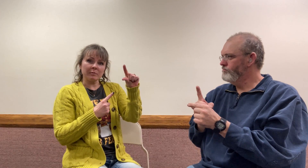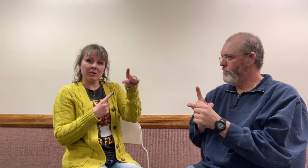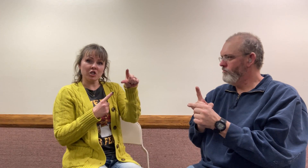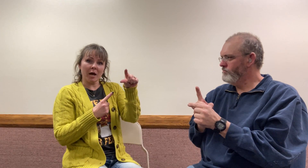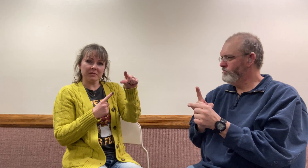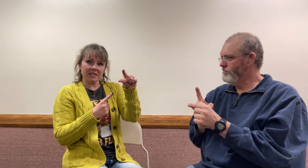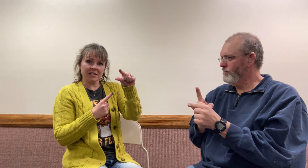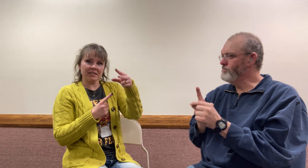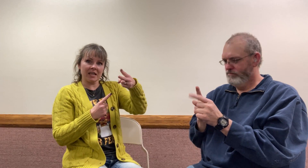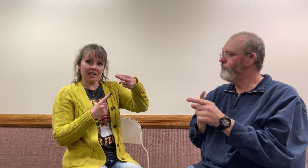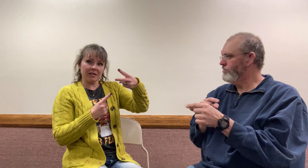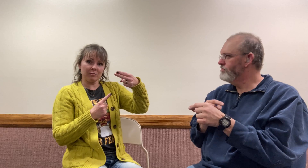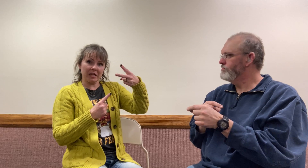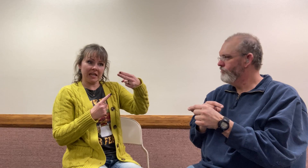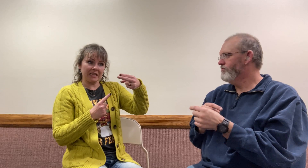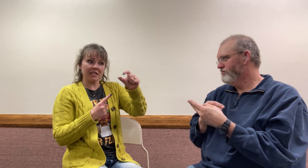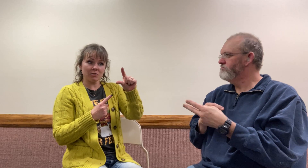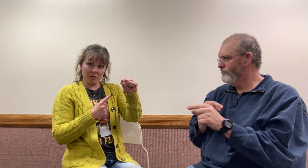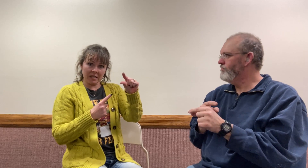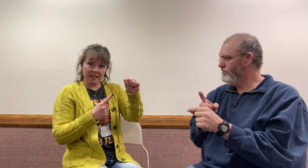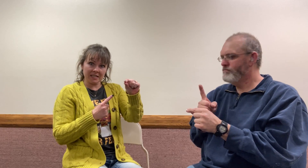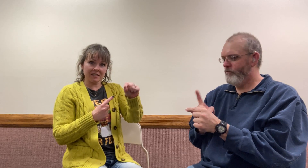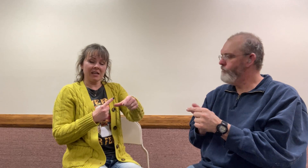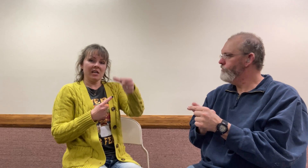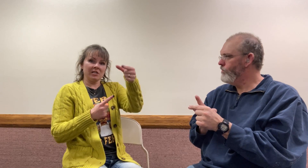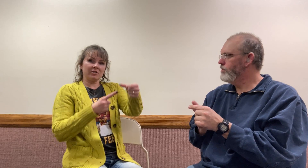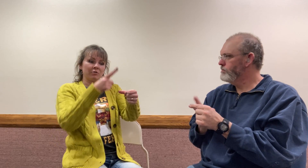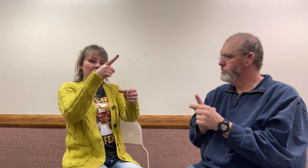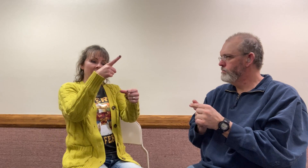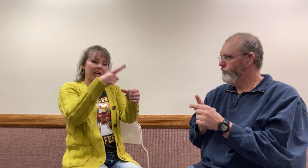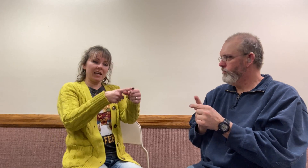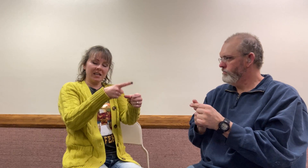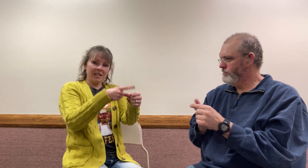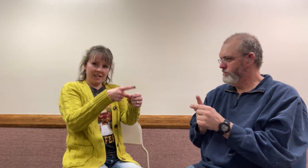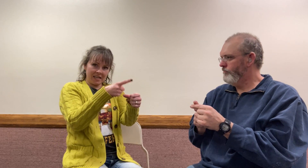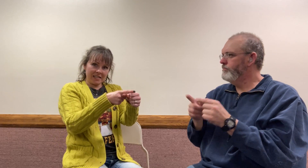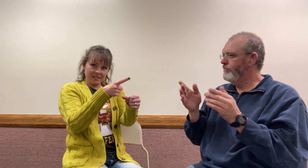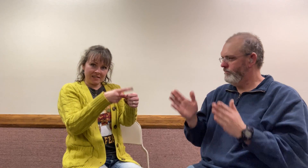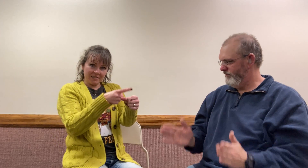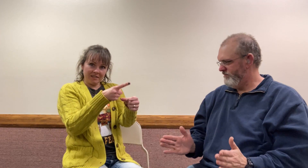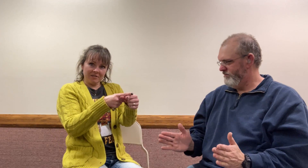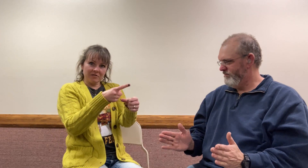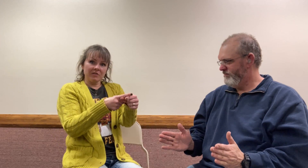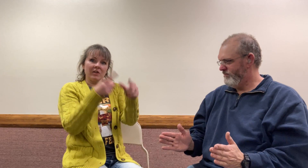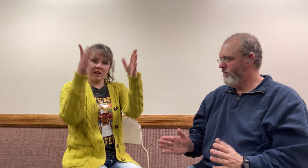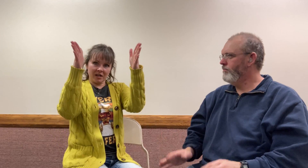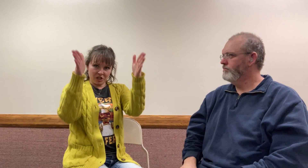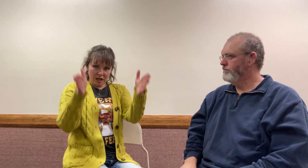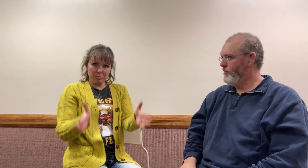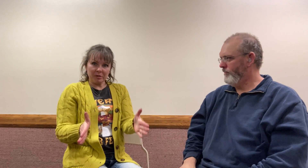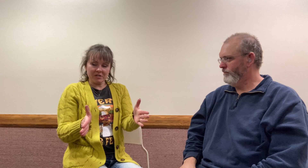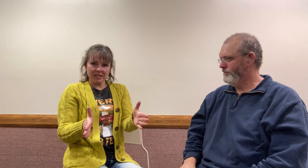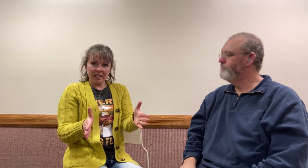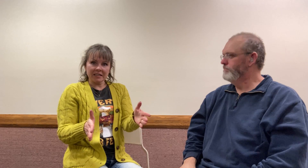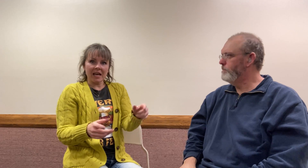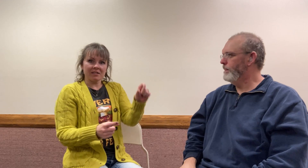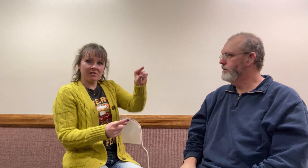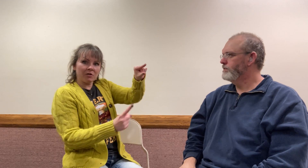about chopsticks, they can either be like this or like this. So China is a China person, like that. So our